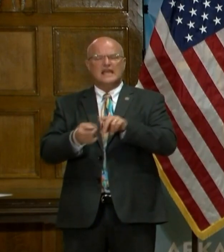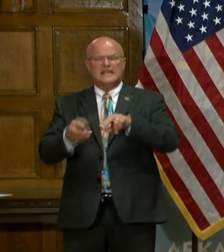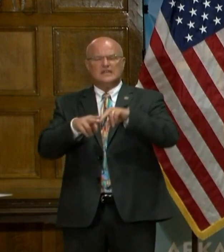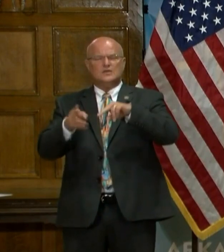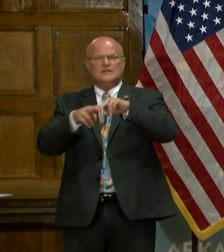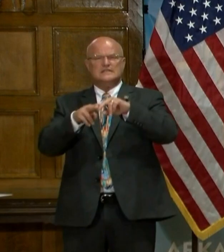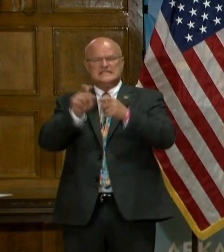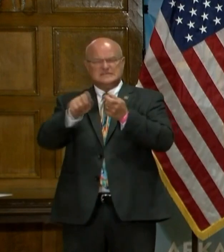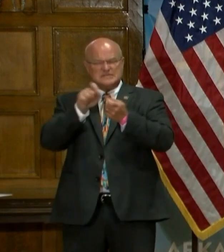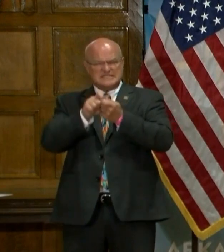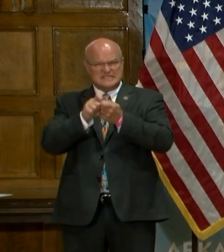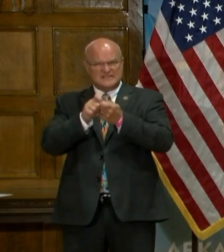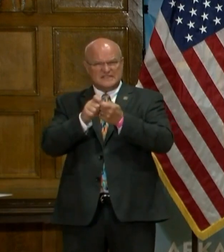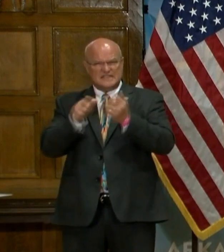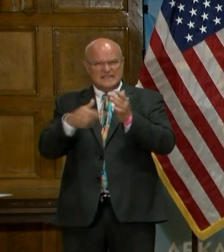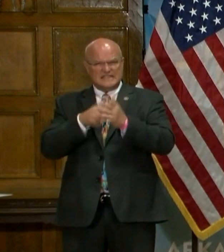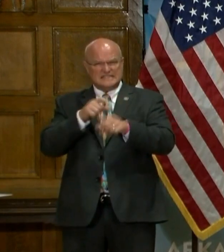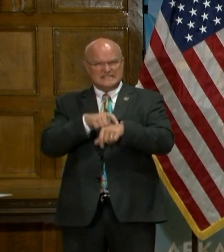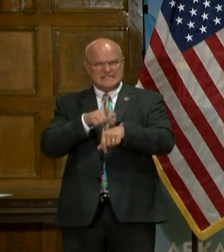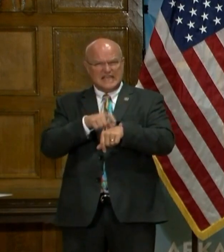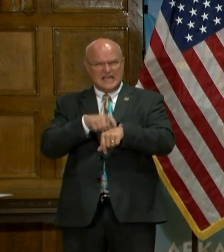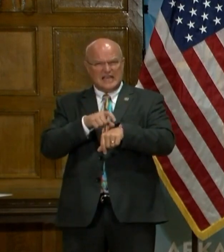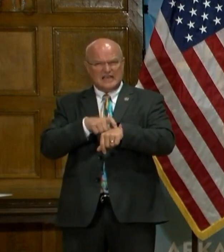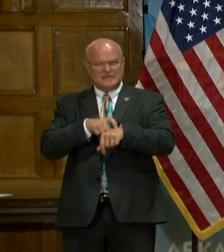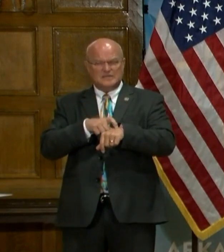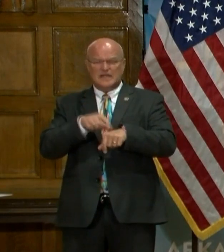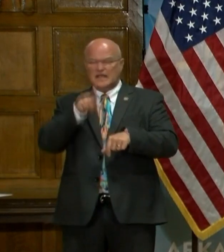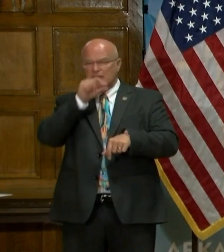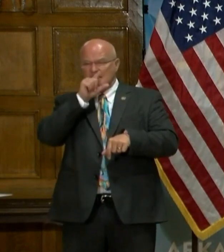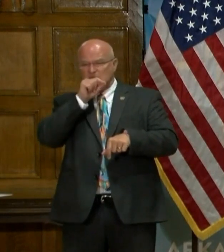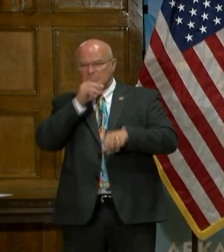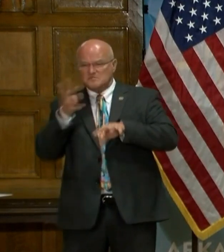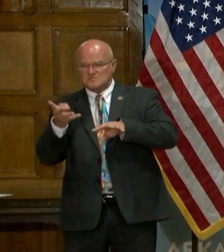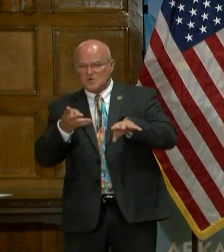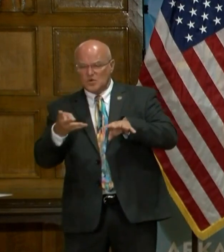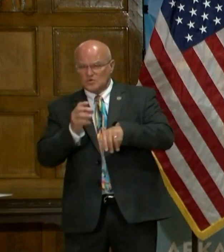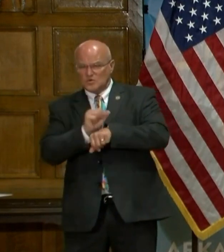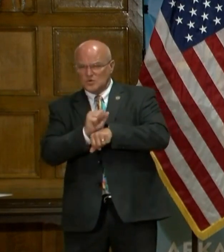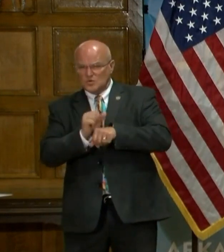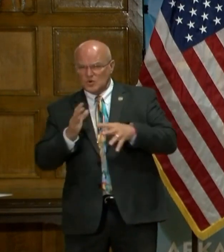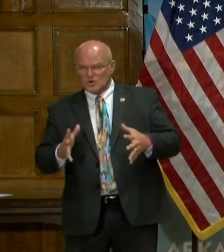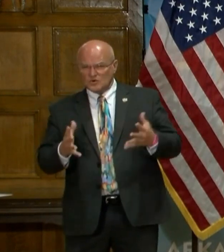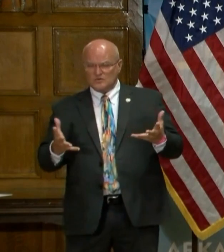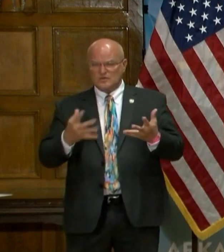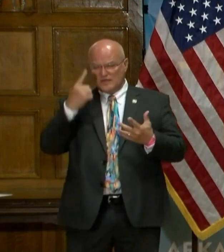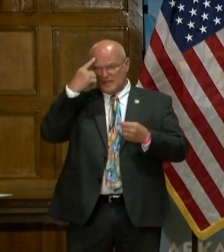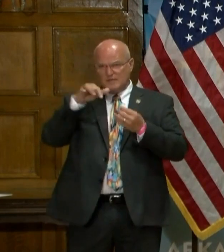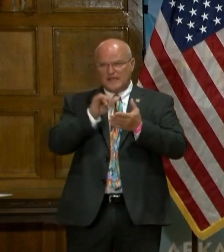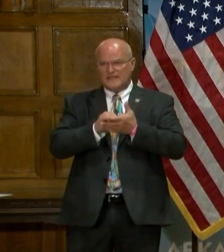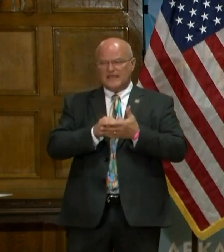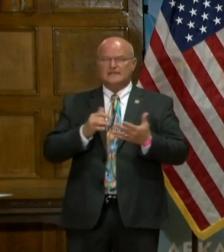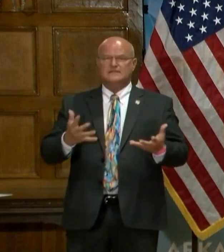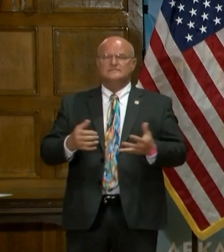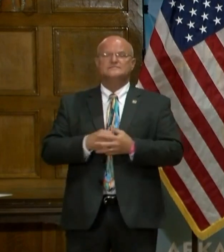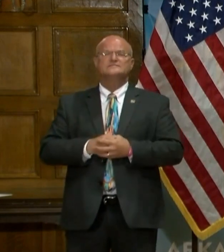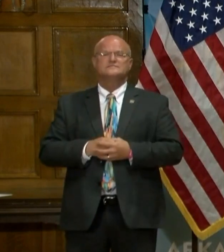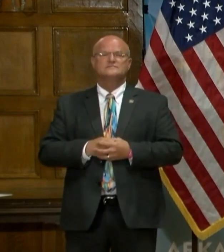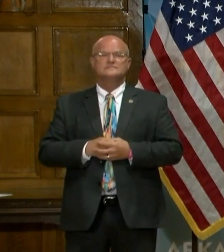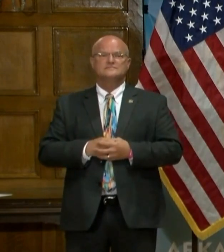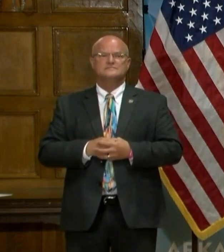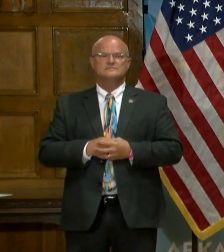to anything specifically at this time, i.e. poultry workers? I'd like to hear your Dr. Smith's thoughts on that. Thank